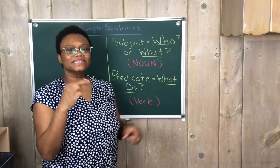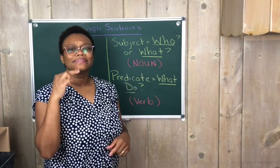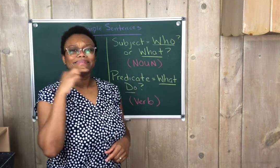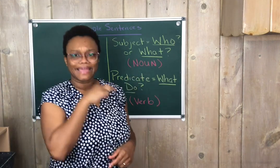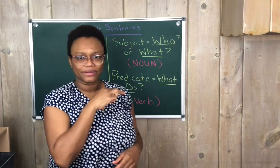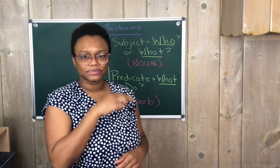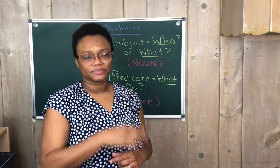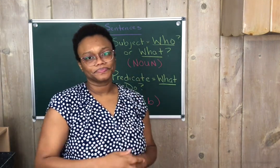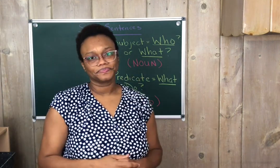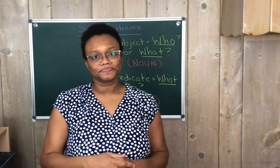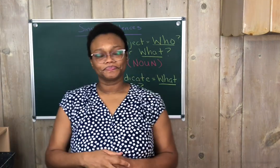Always a noun.